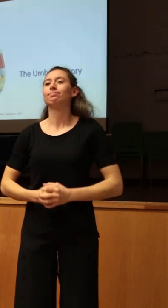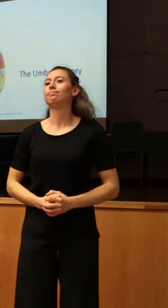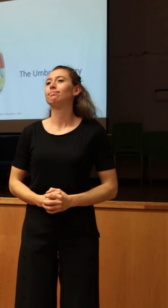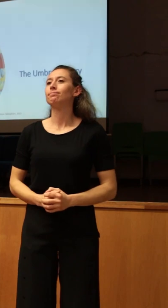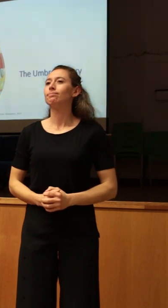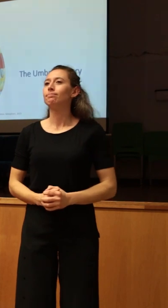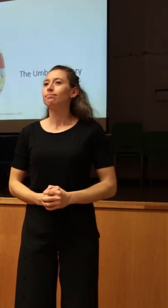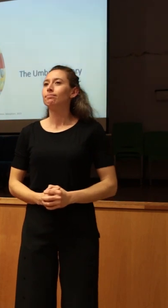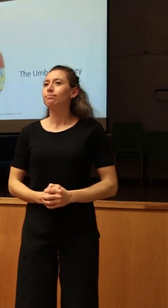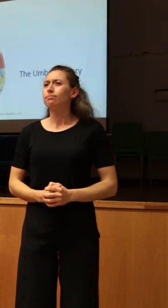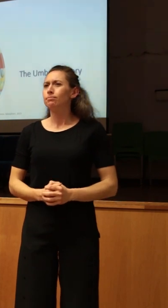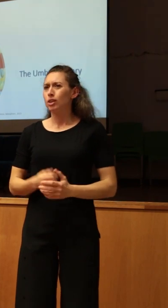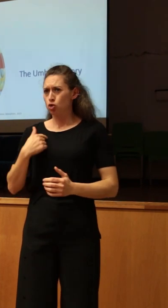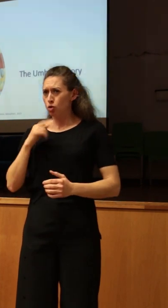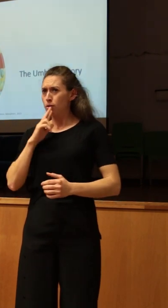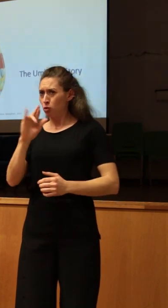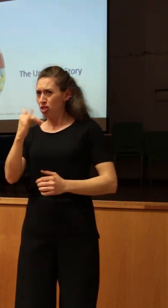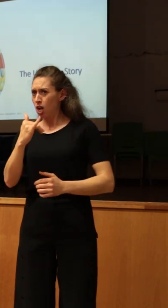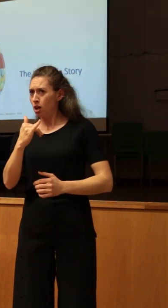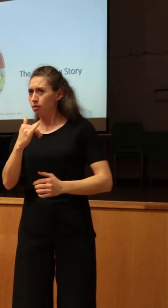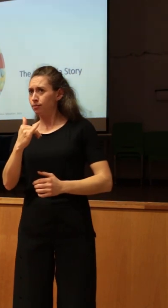question? Respondí tu pregunta.